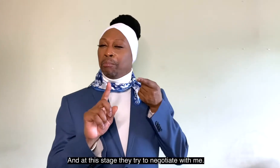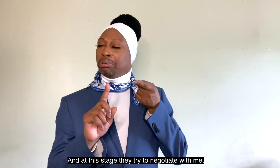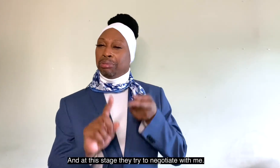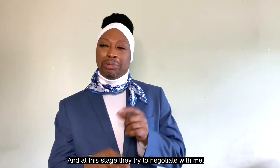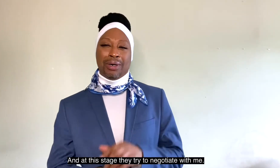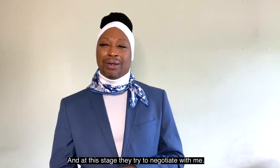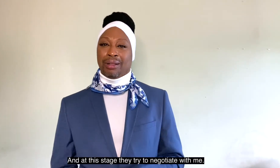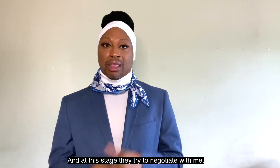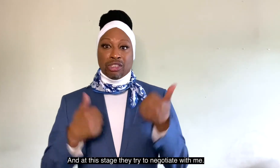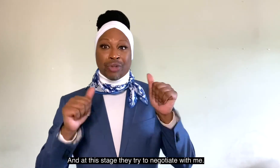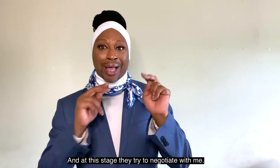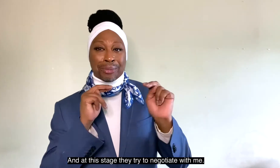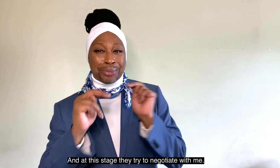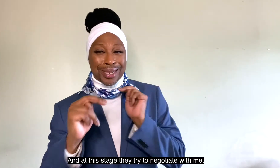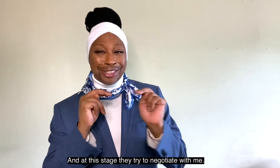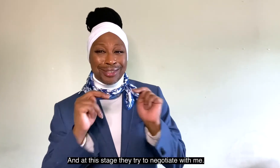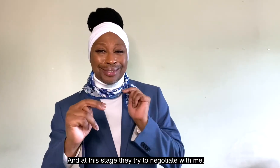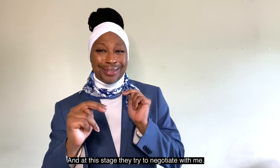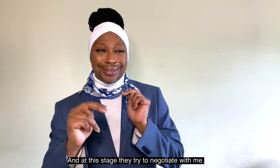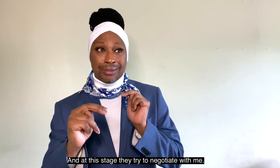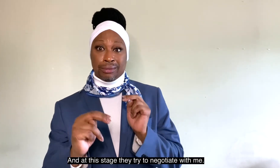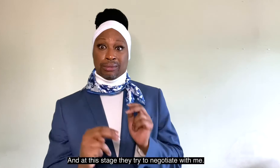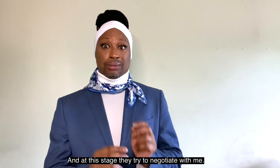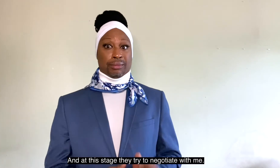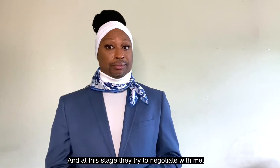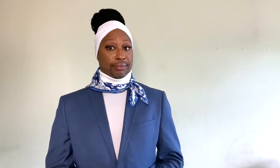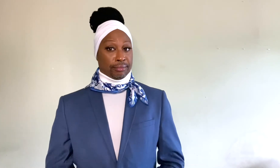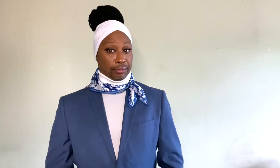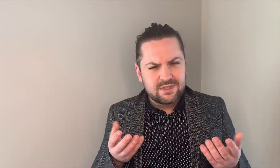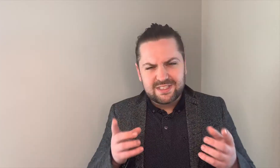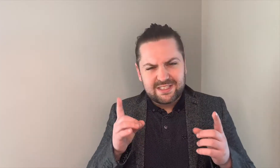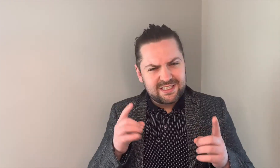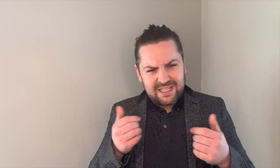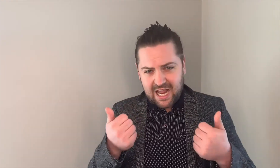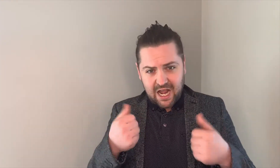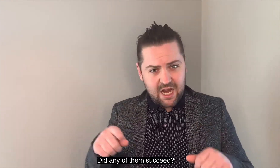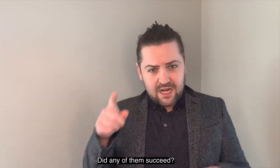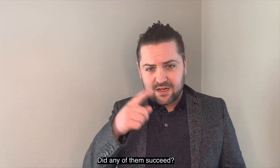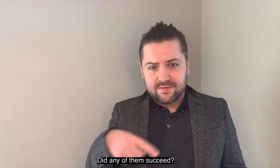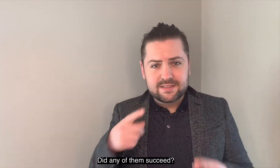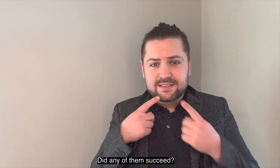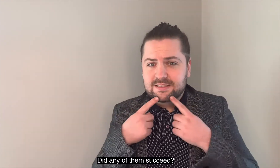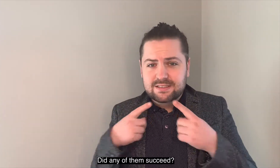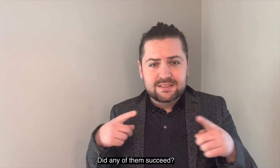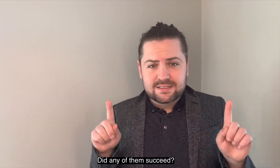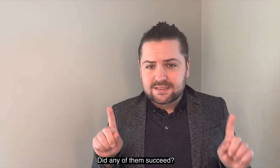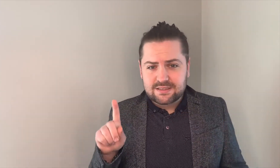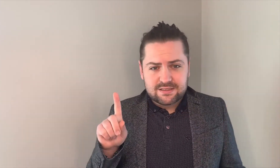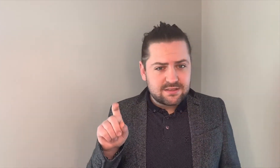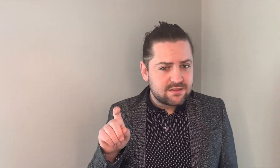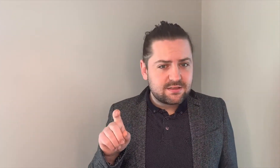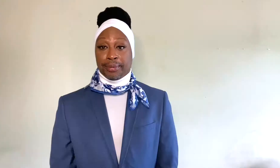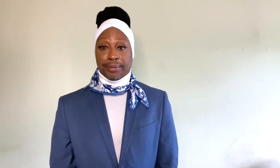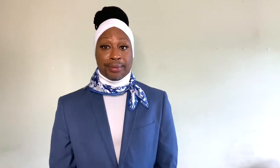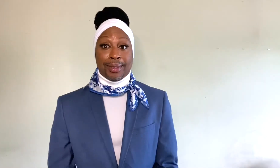And at this stage, they try to negotiate with me. Any of them succeed? No.